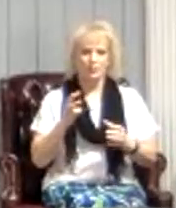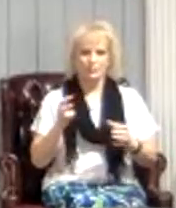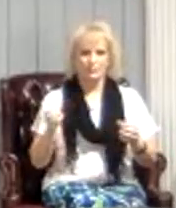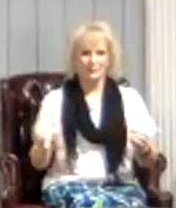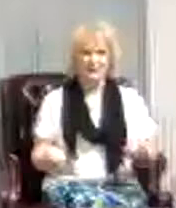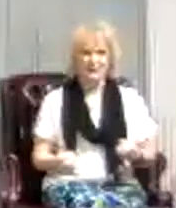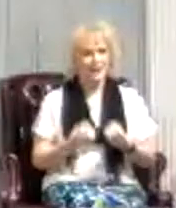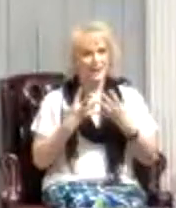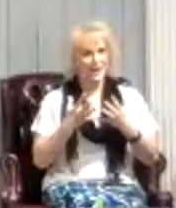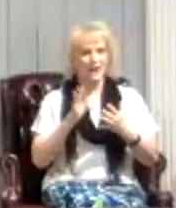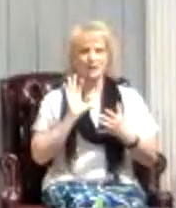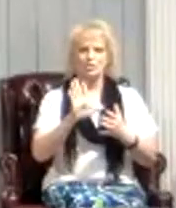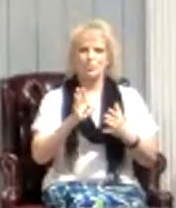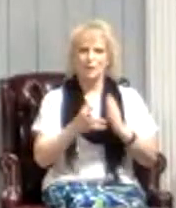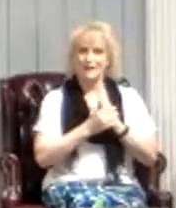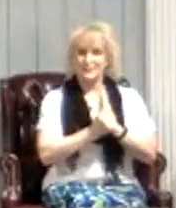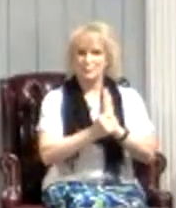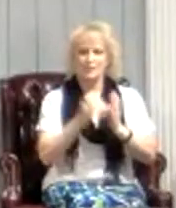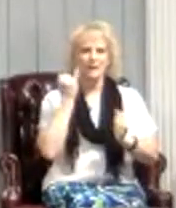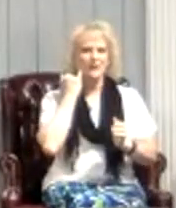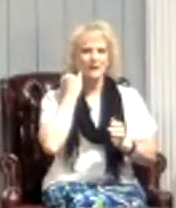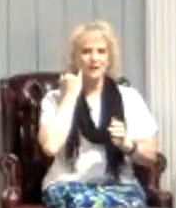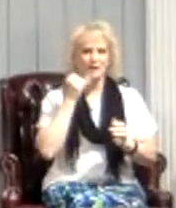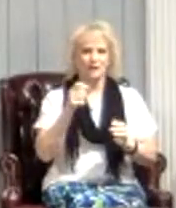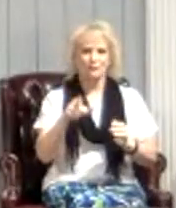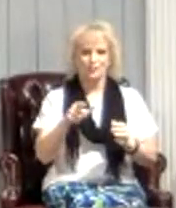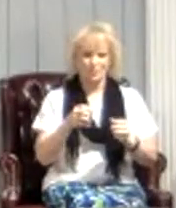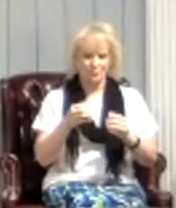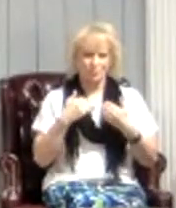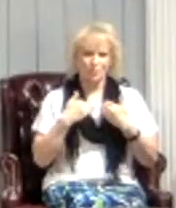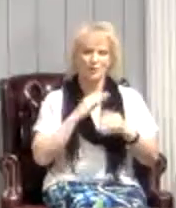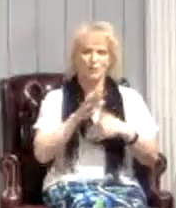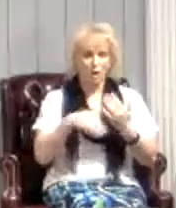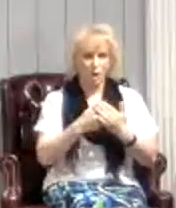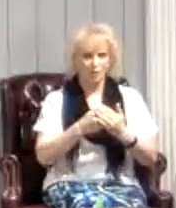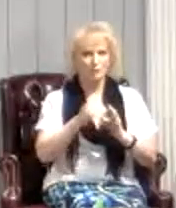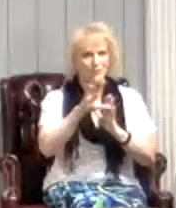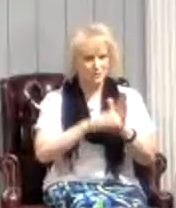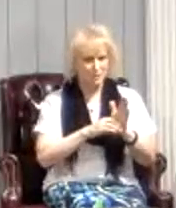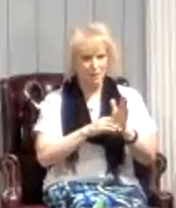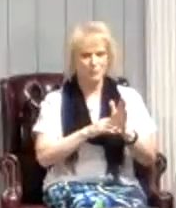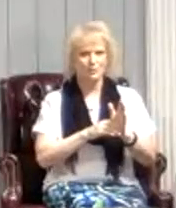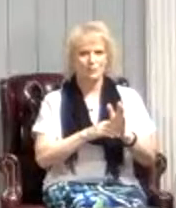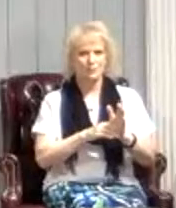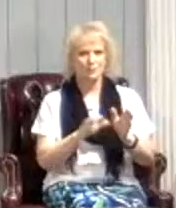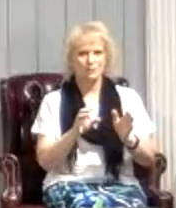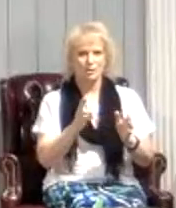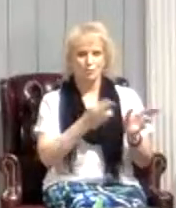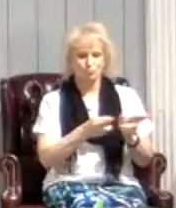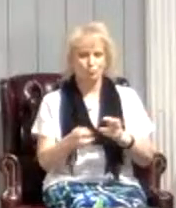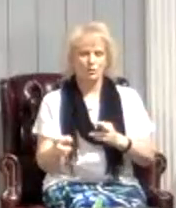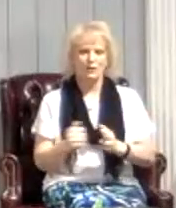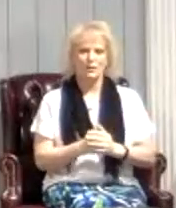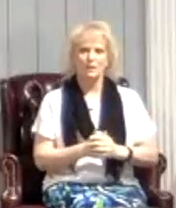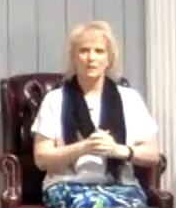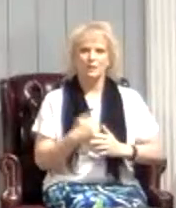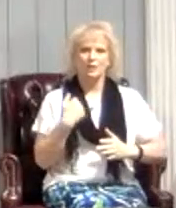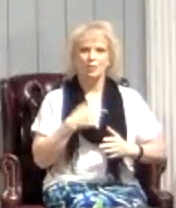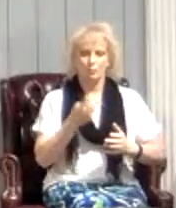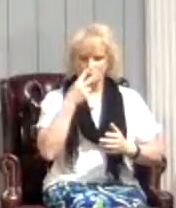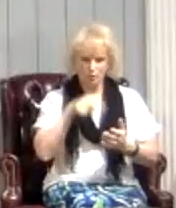today if you have all of those passages at your fingertips. There, we'll be looking at each